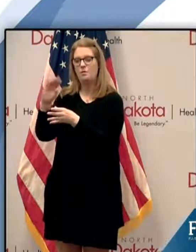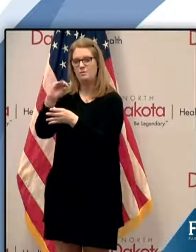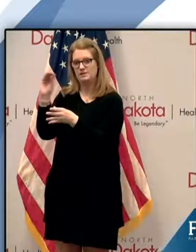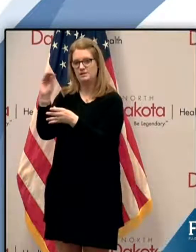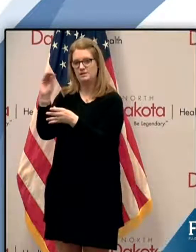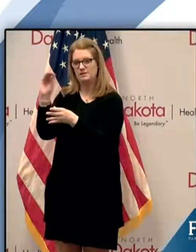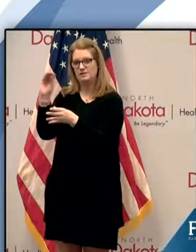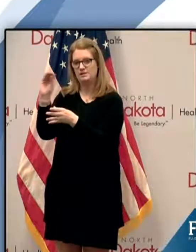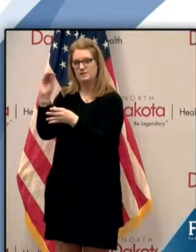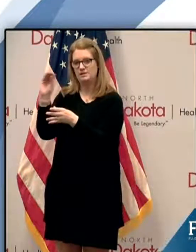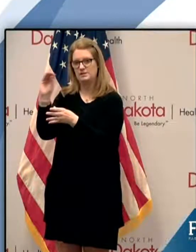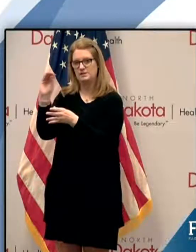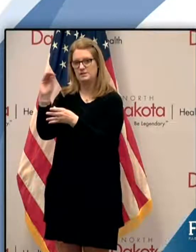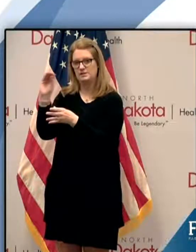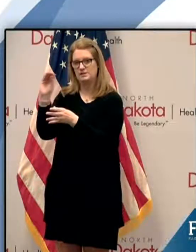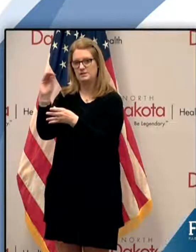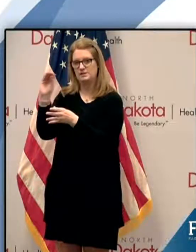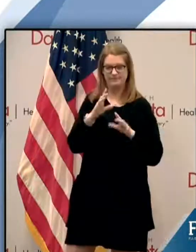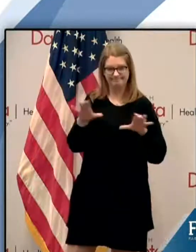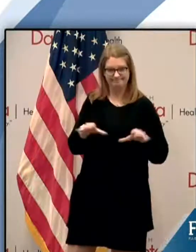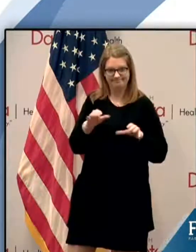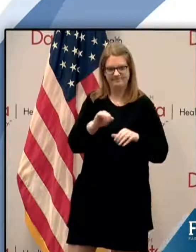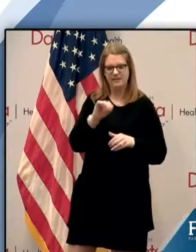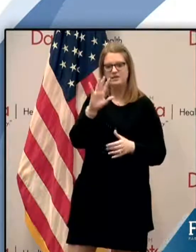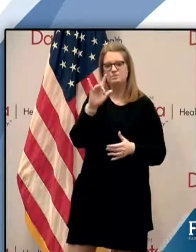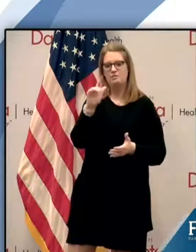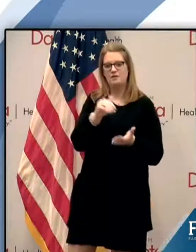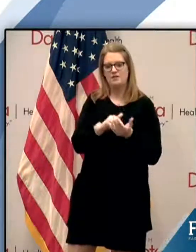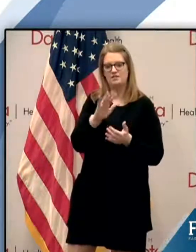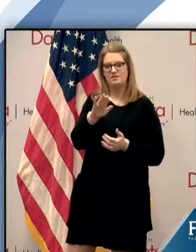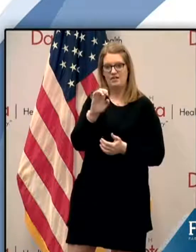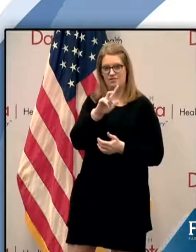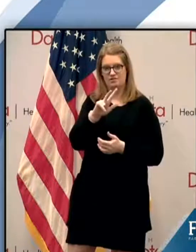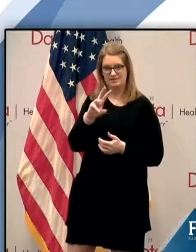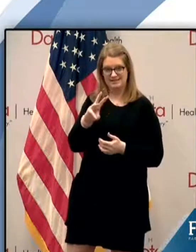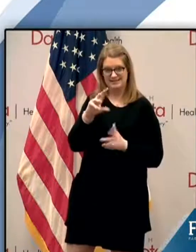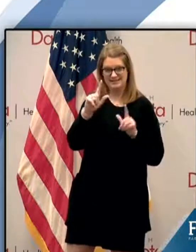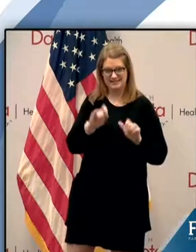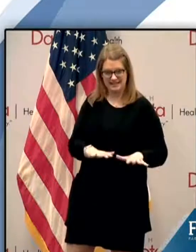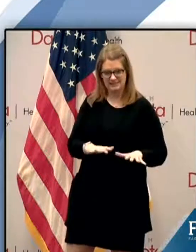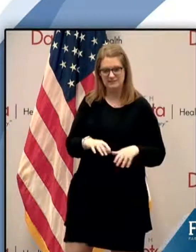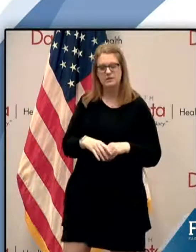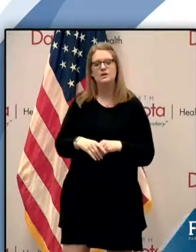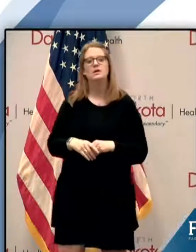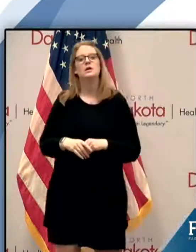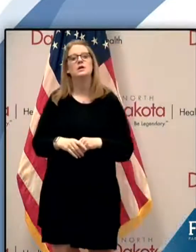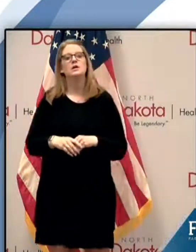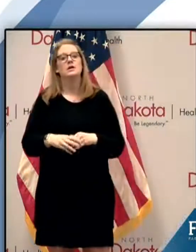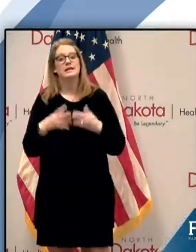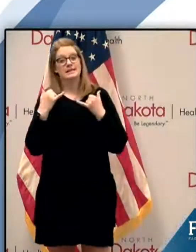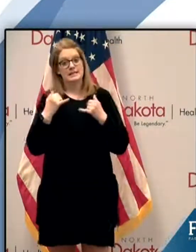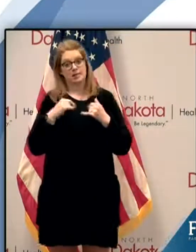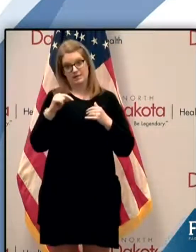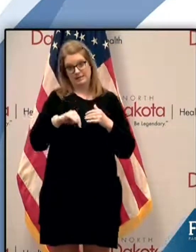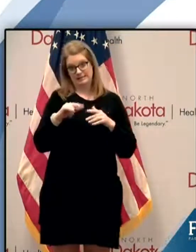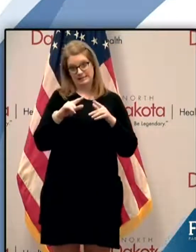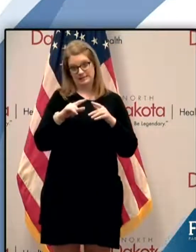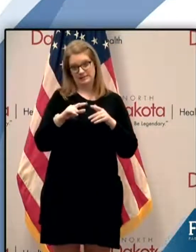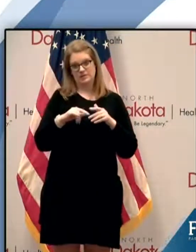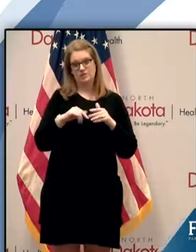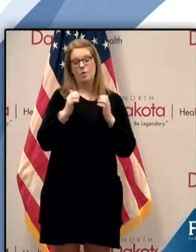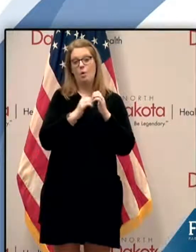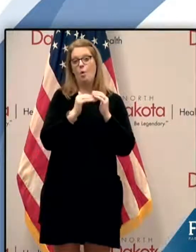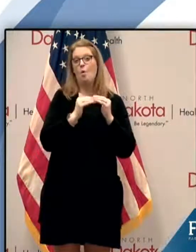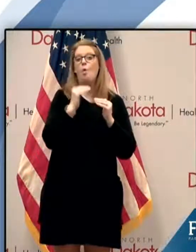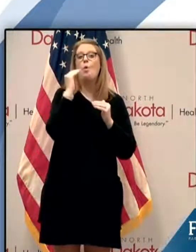rate. And again, we are, in terms of testing, with these tests at over